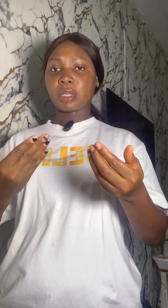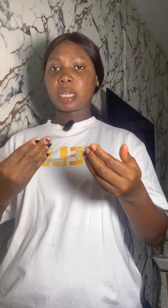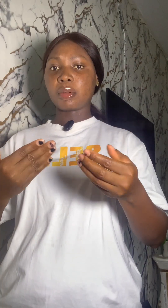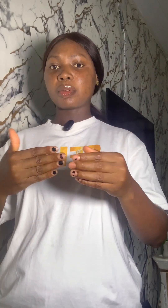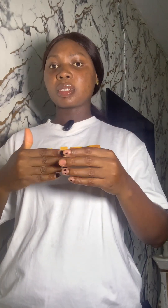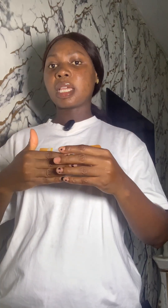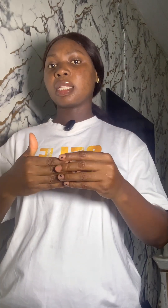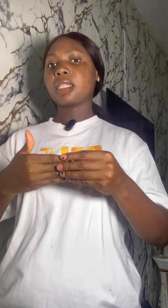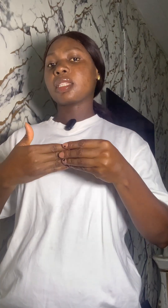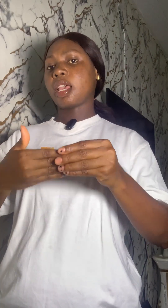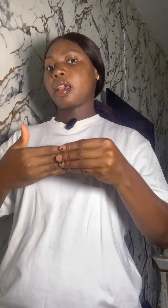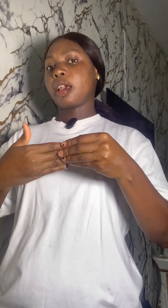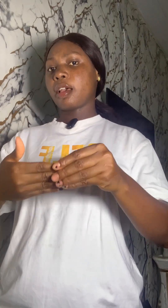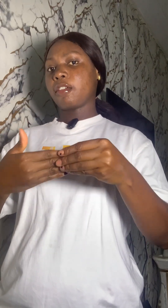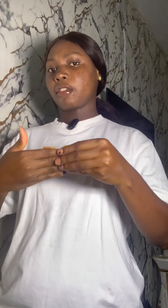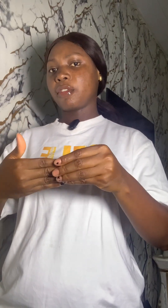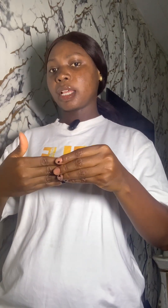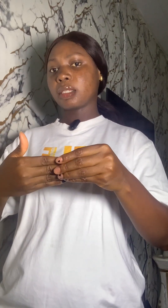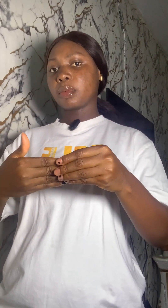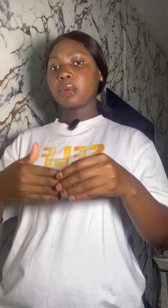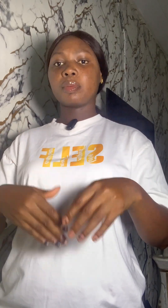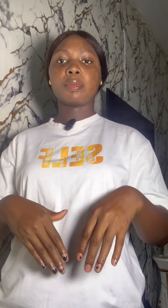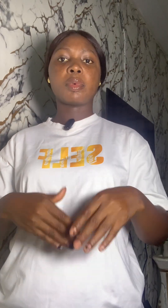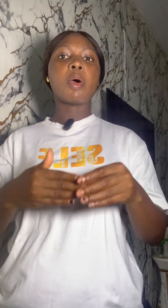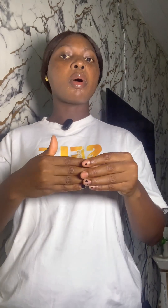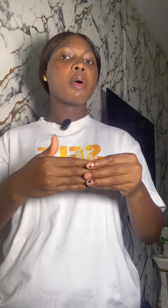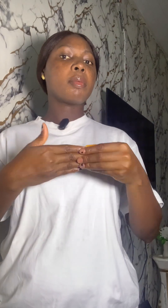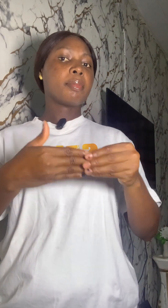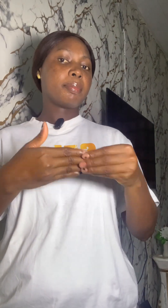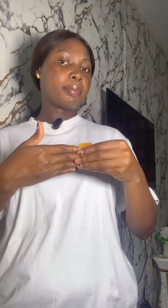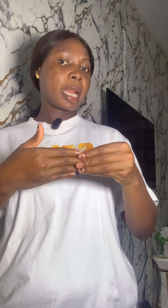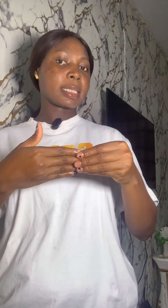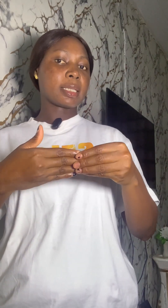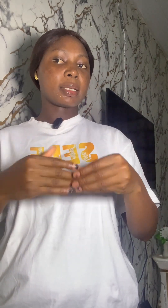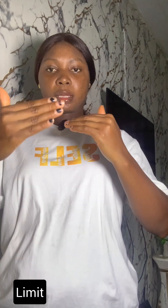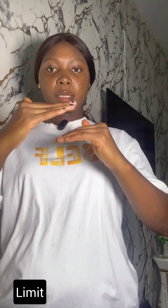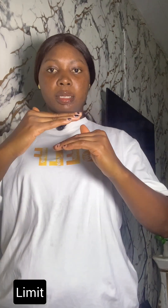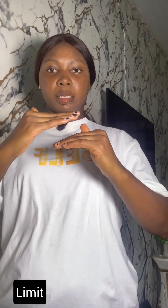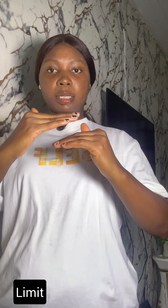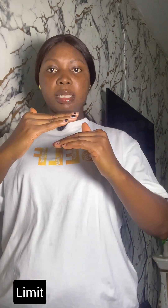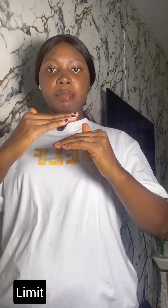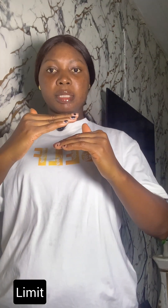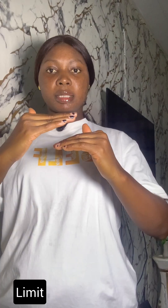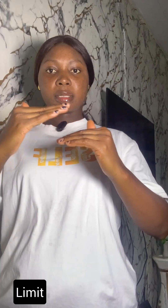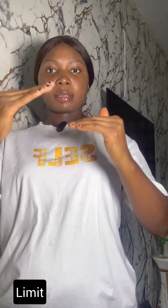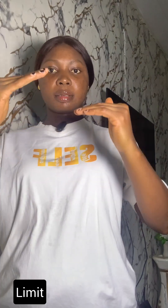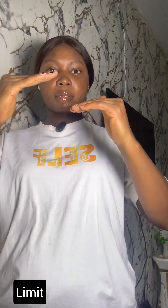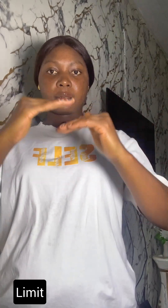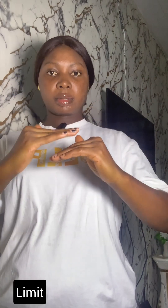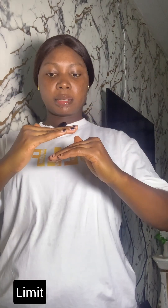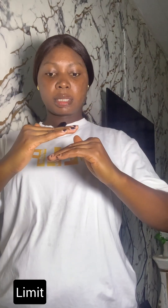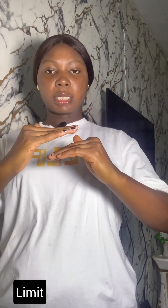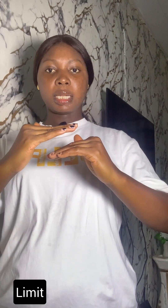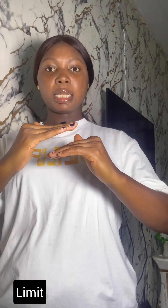can also sign this for flexible or plastic. Limit,